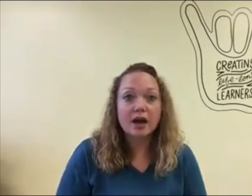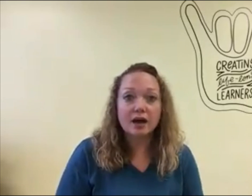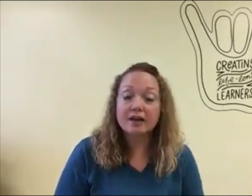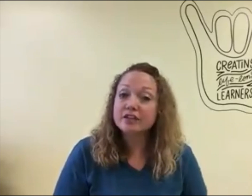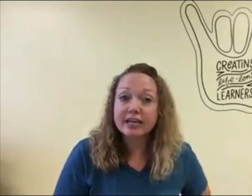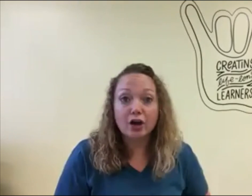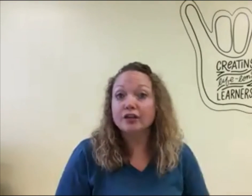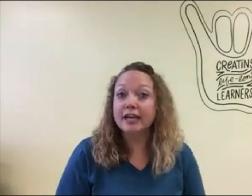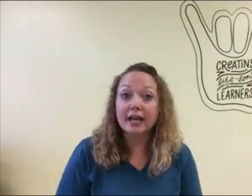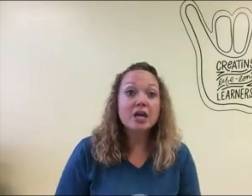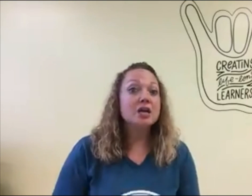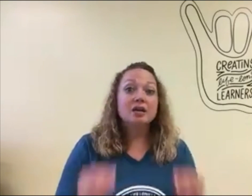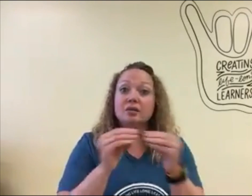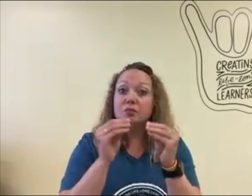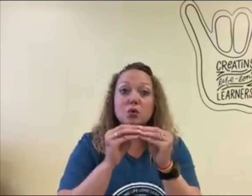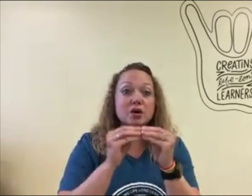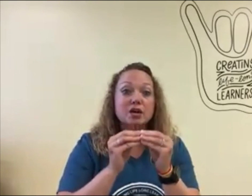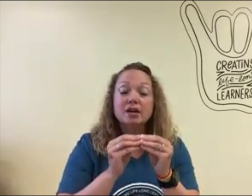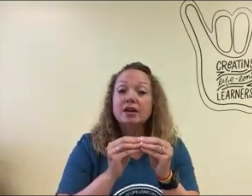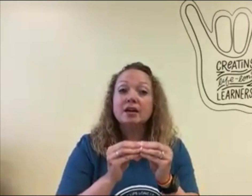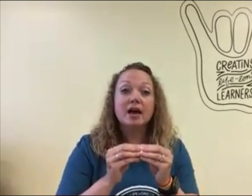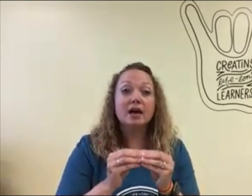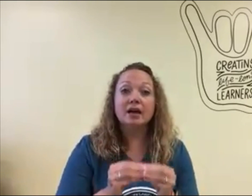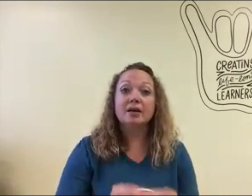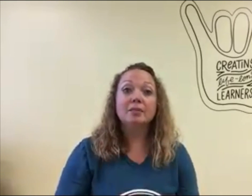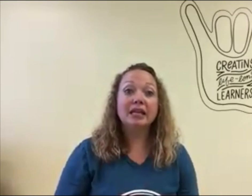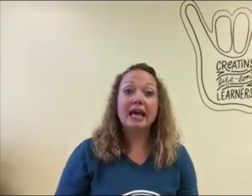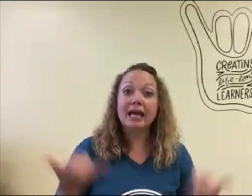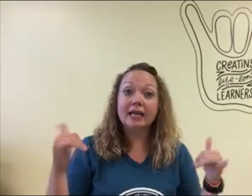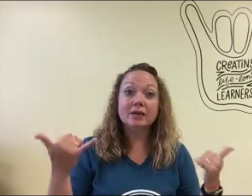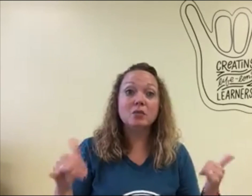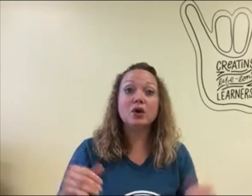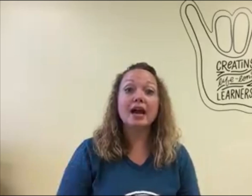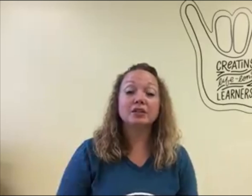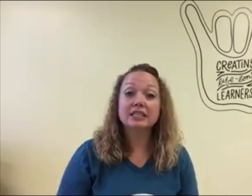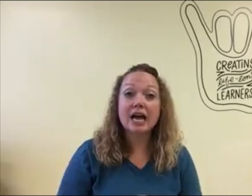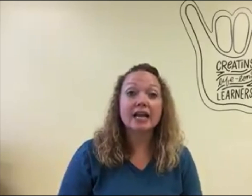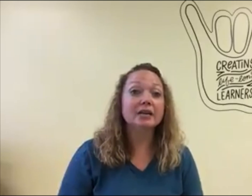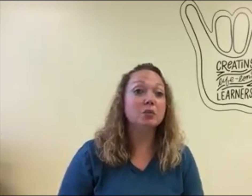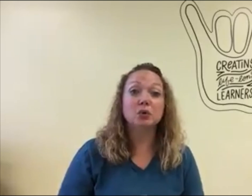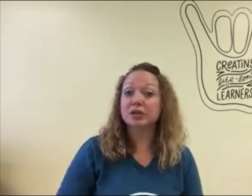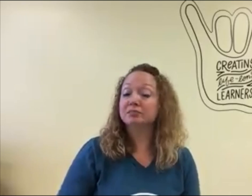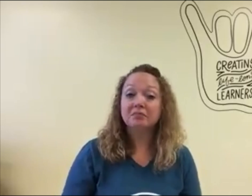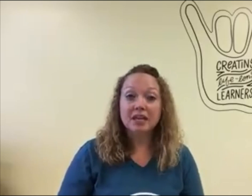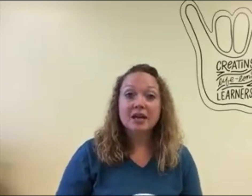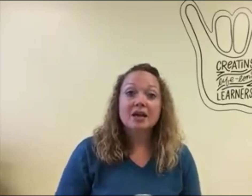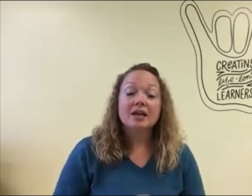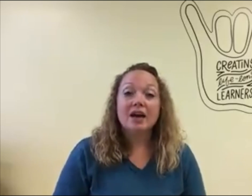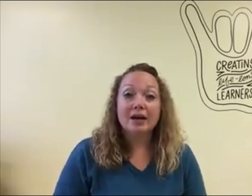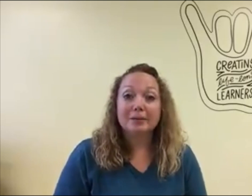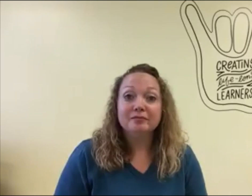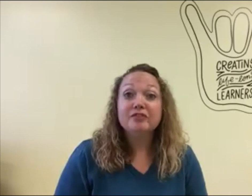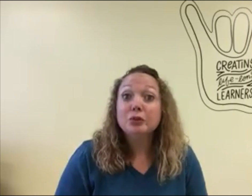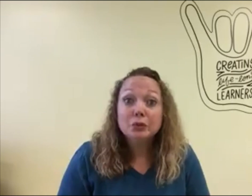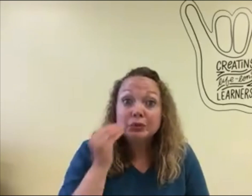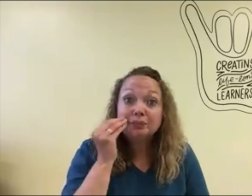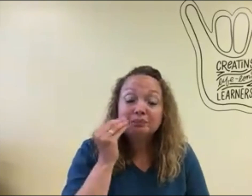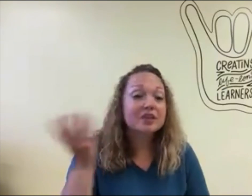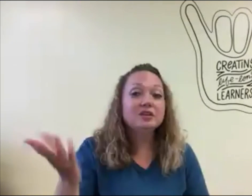day. More play, more outside, more food. You can just add more to a